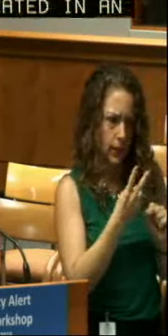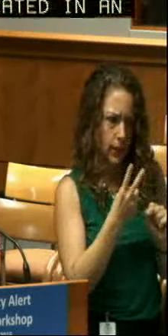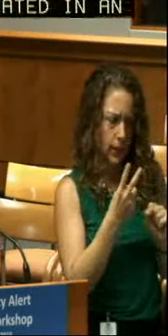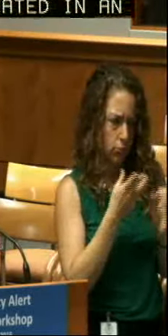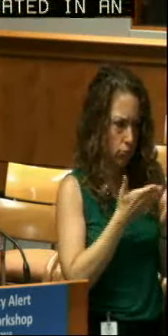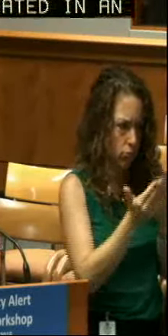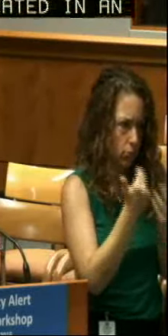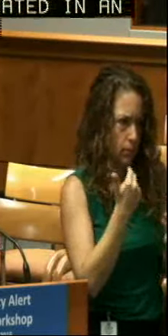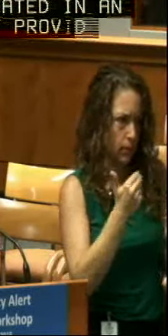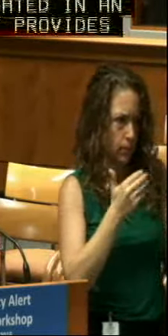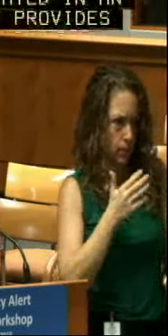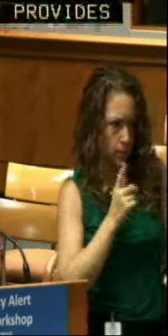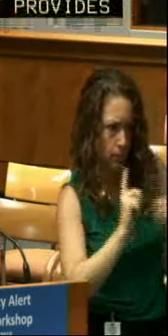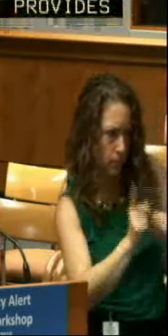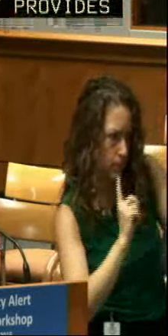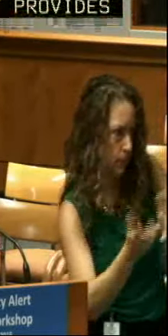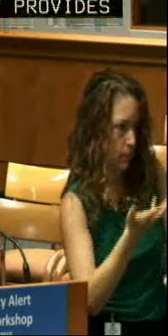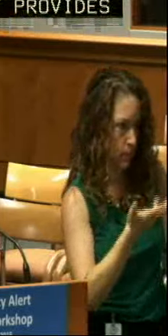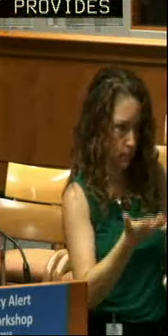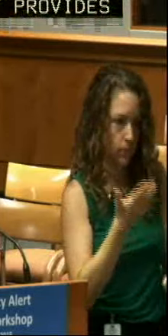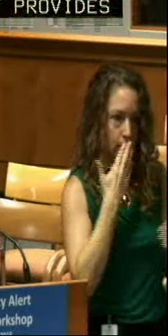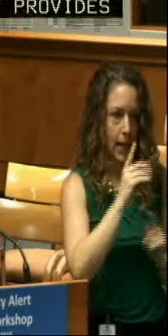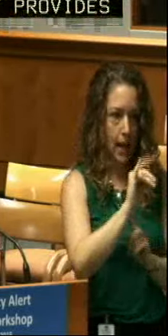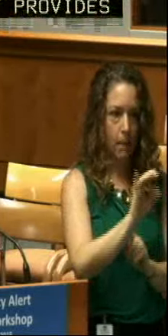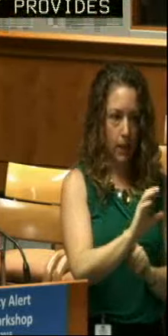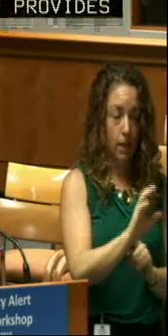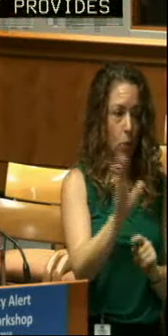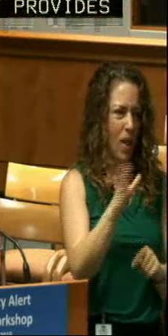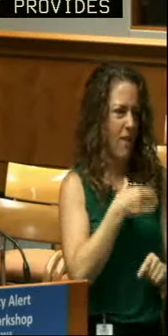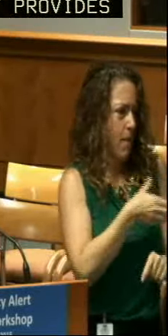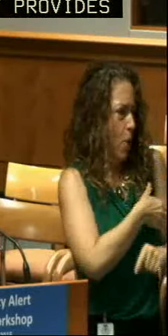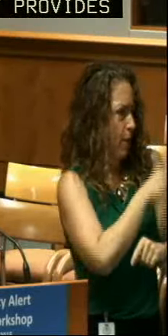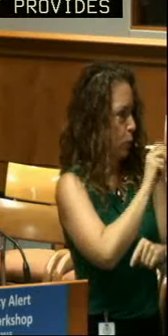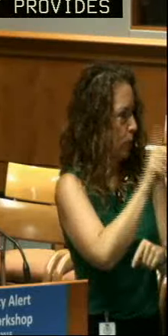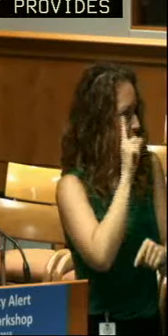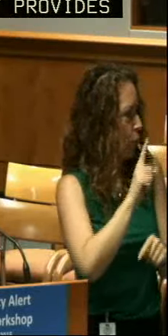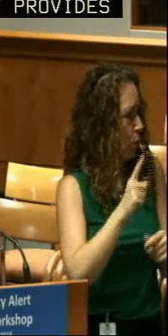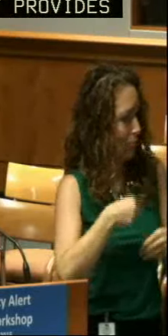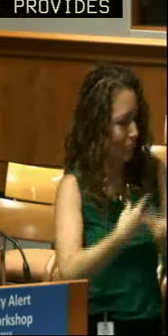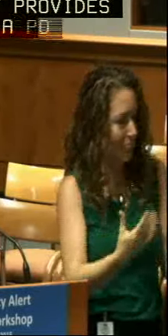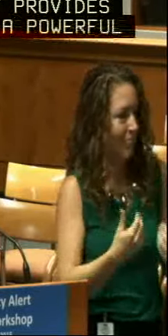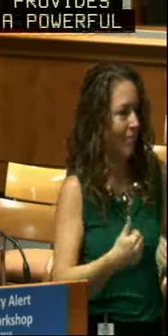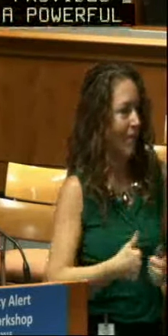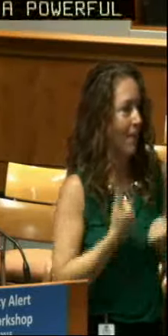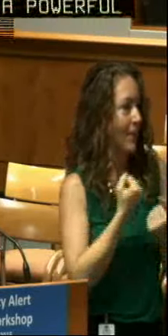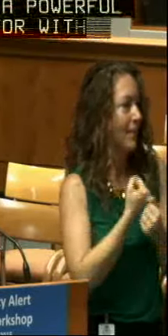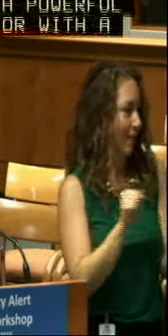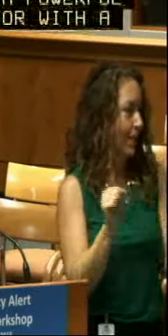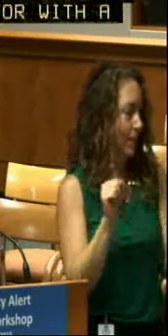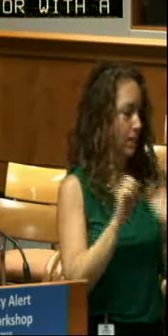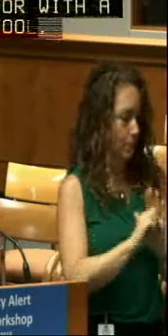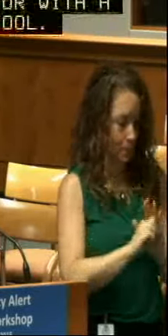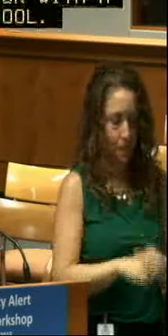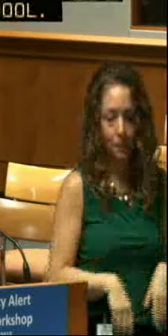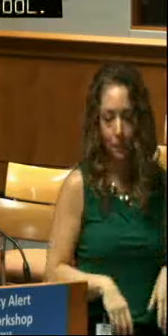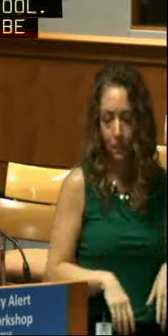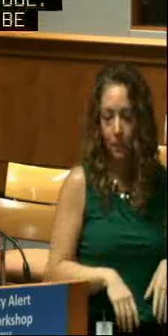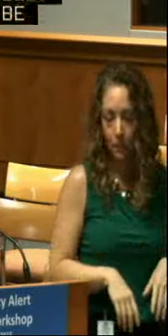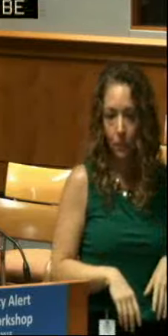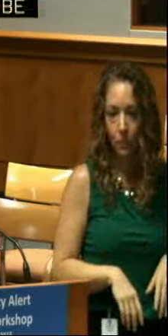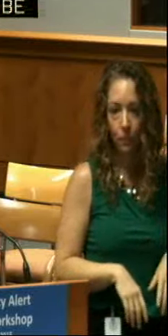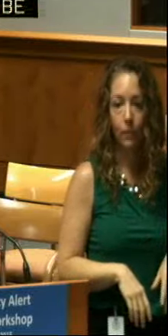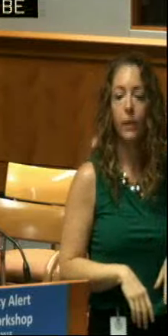powerful life-saving tool. The case studies will be followed by 2 panel discussions that use the use cases as platforms to discuss